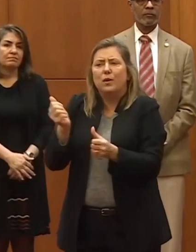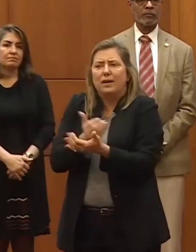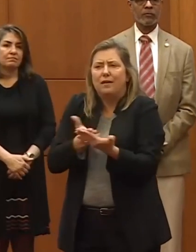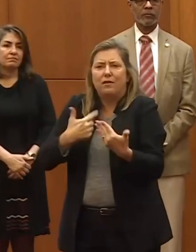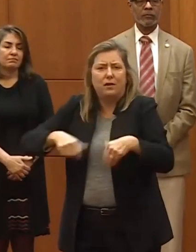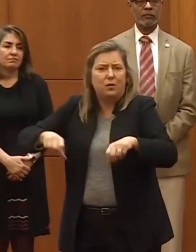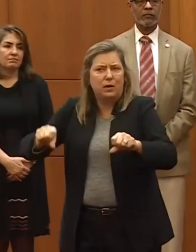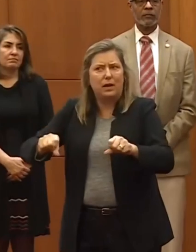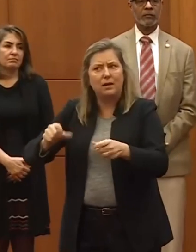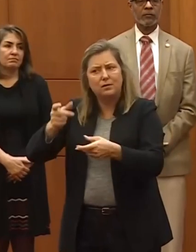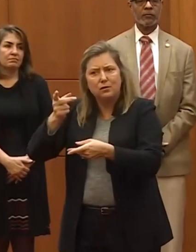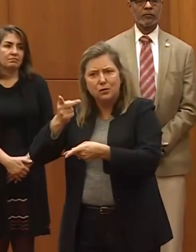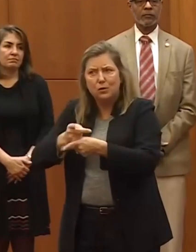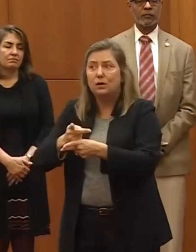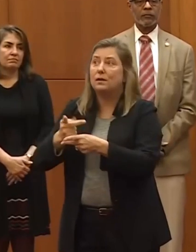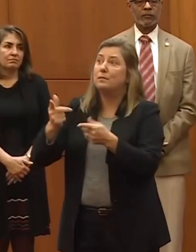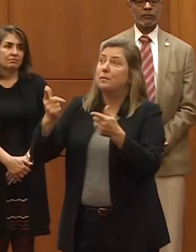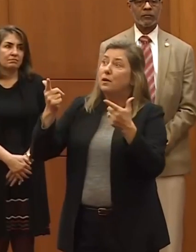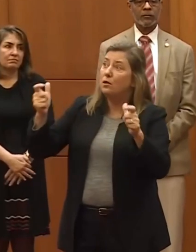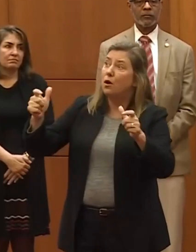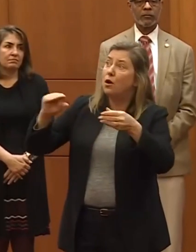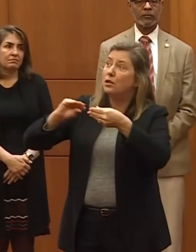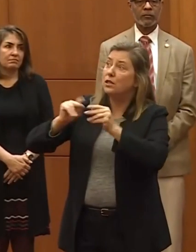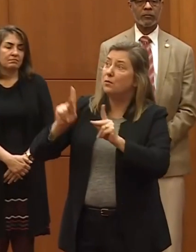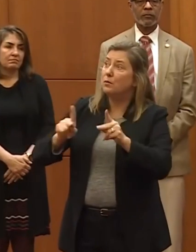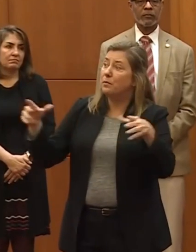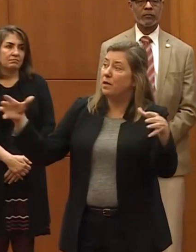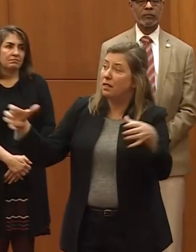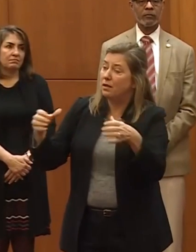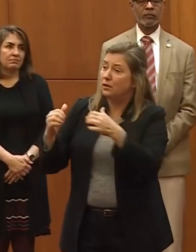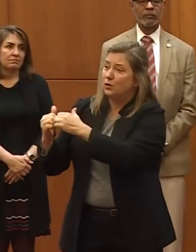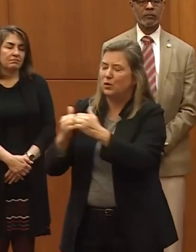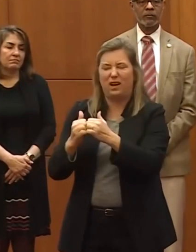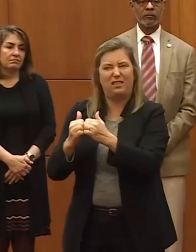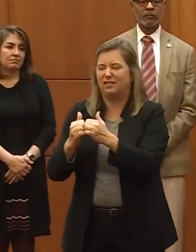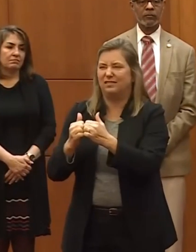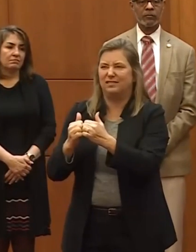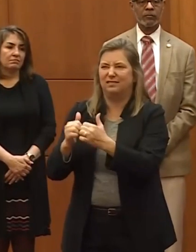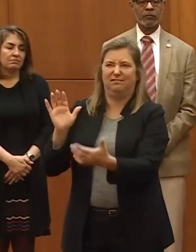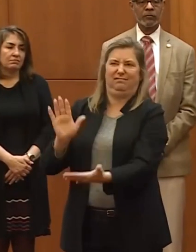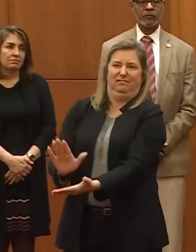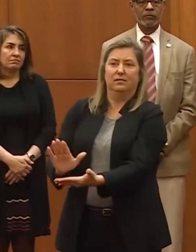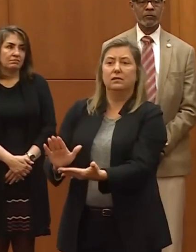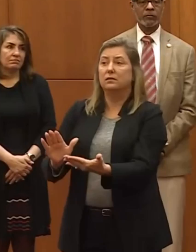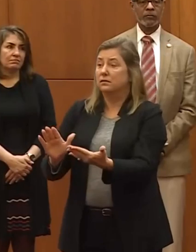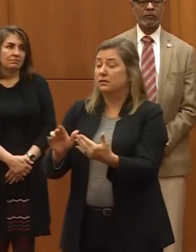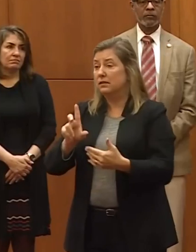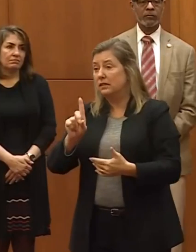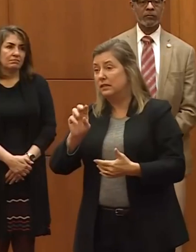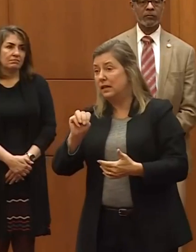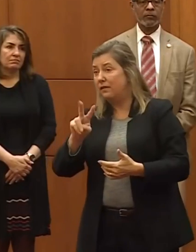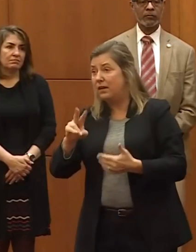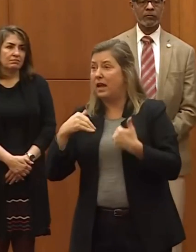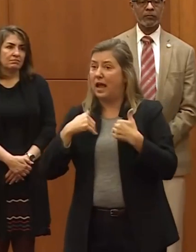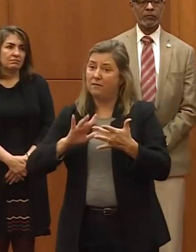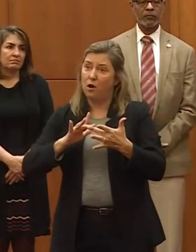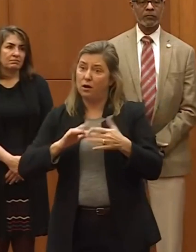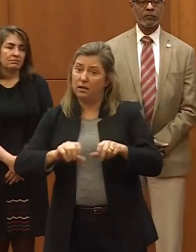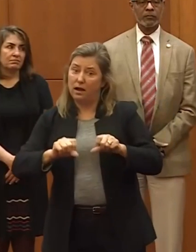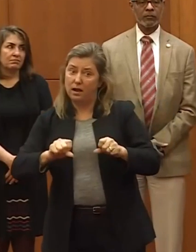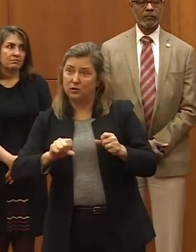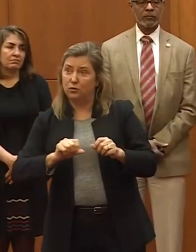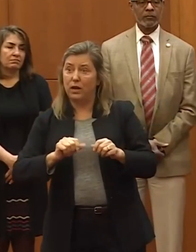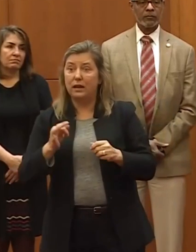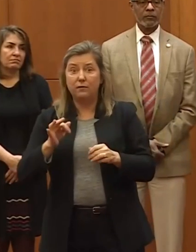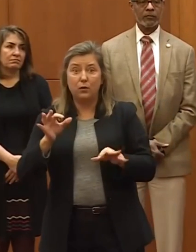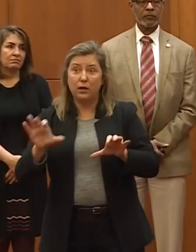can to keep large numbers of people being in confined spaces, and we have online capability, and for all those services that can be